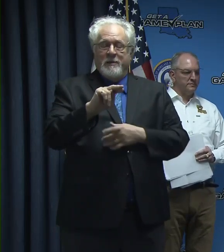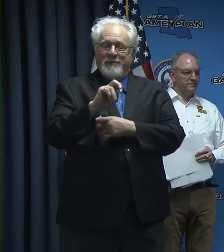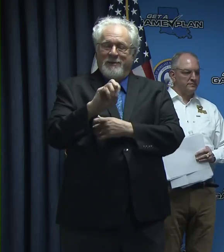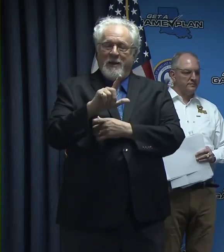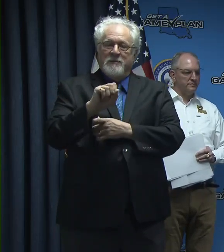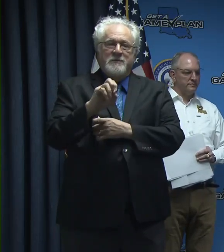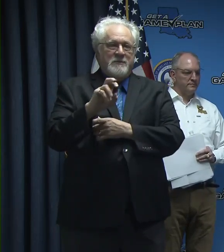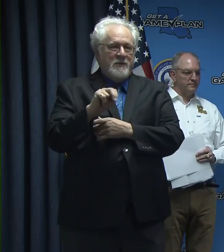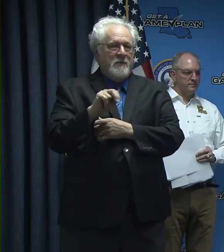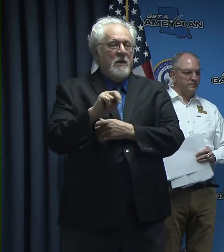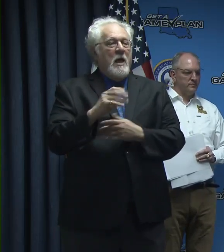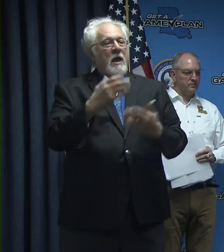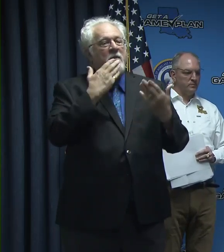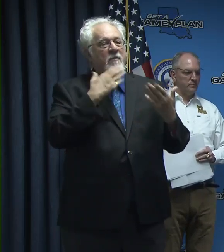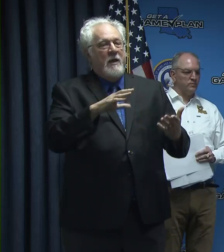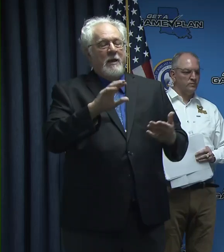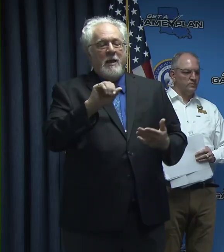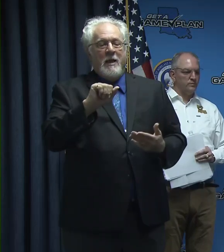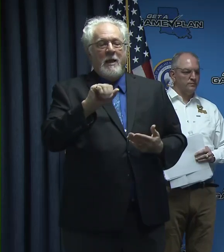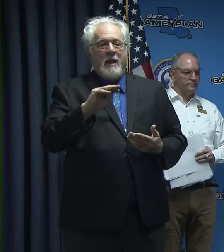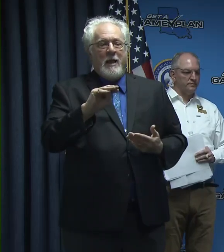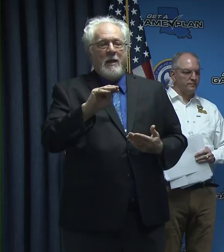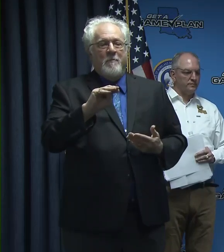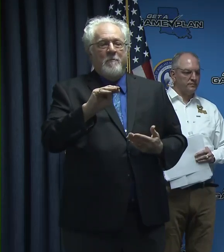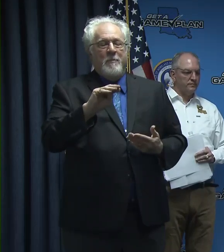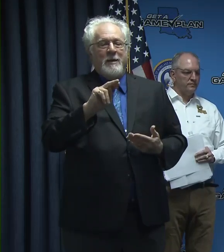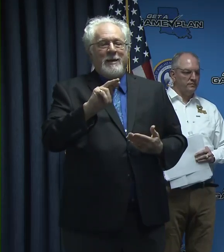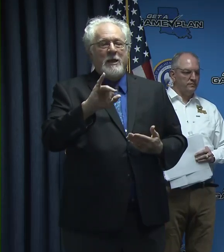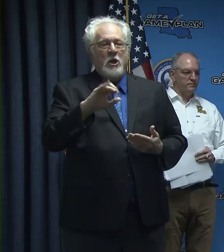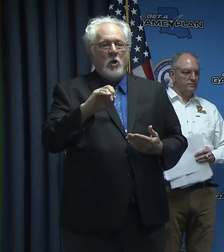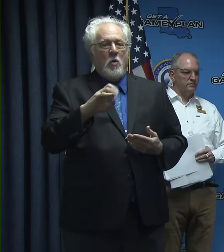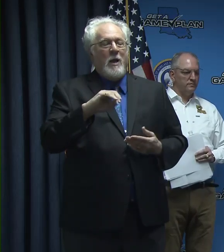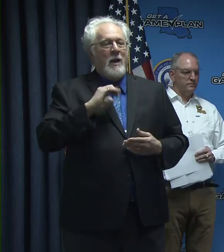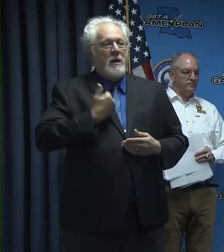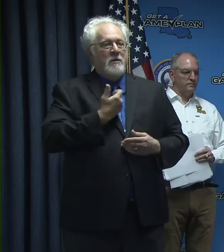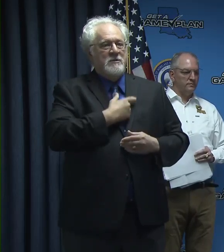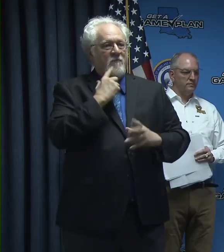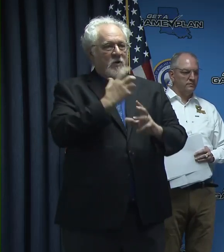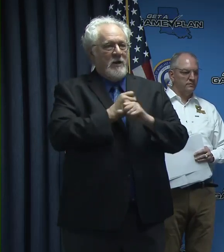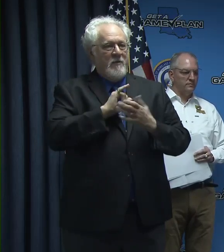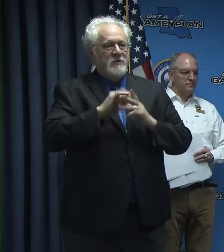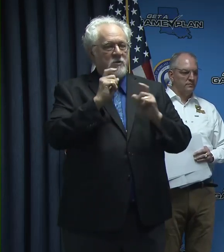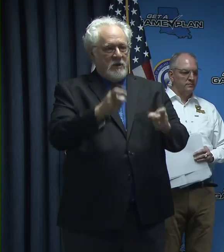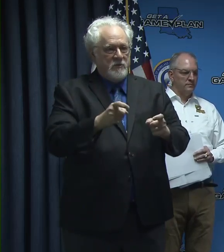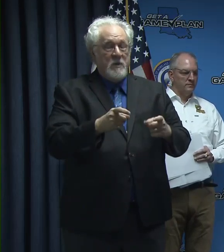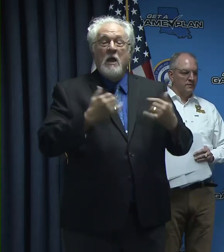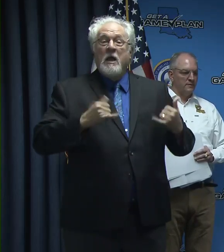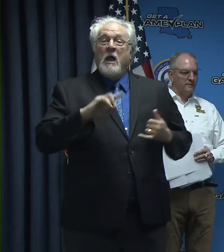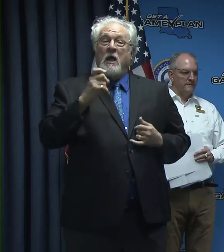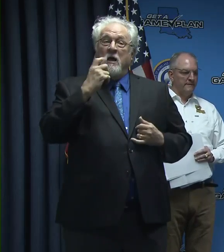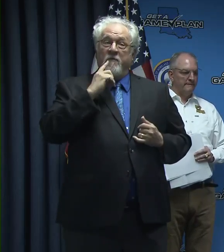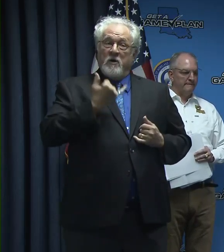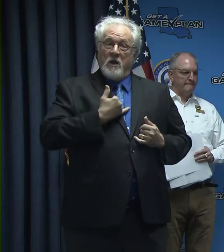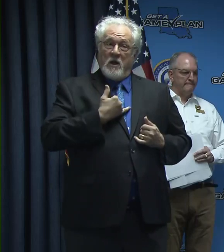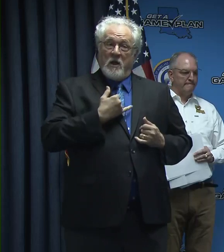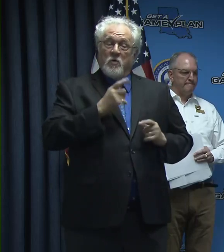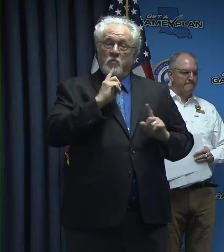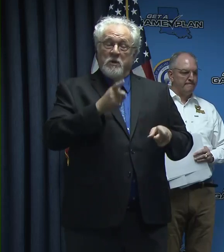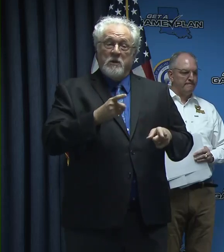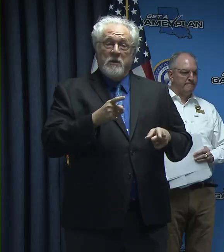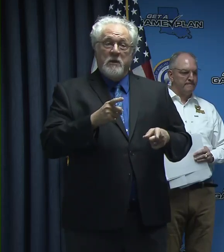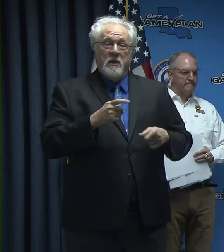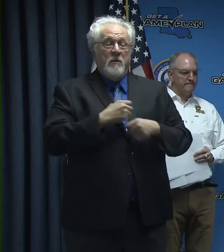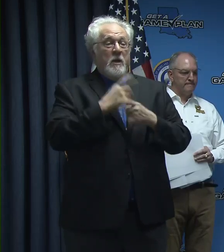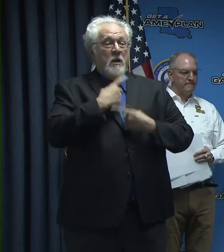words in thanking Amneal and ourselves for securing this donation. Today, the Governor and I are actually making